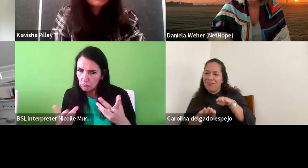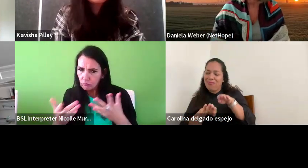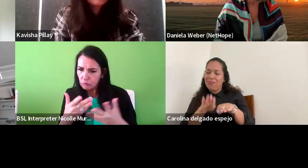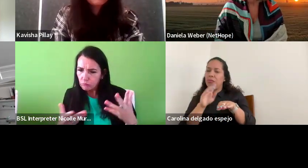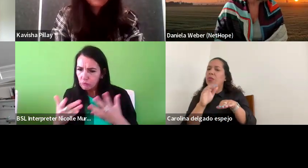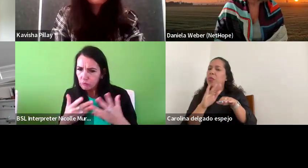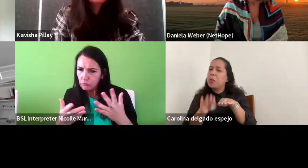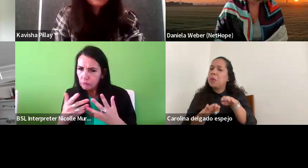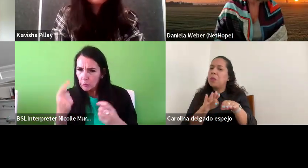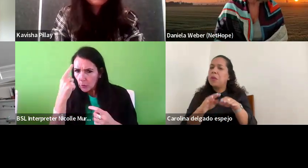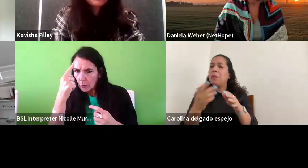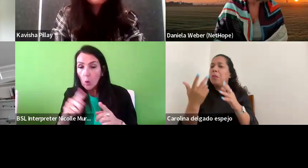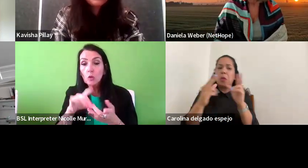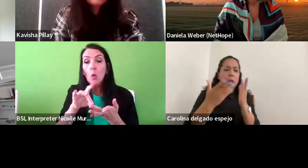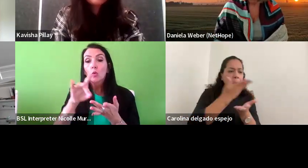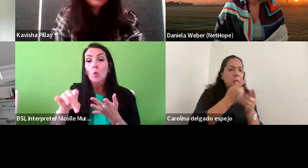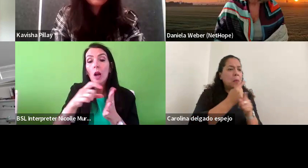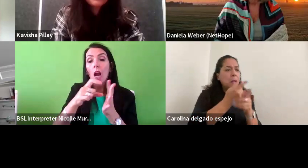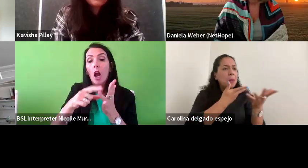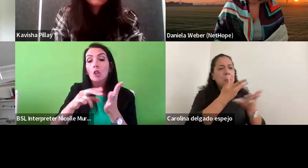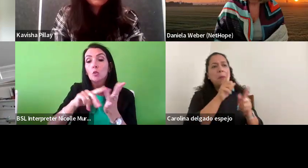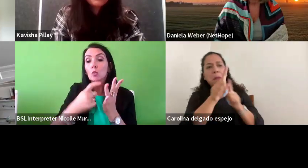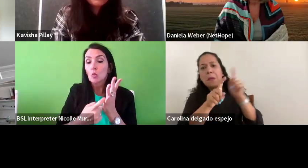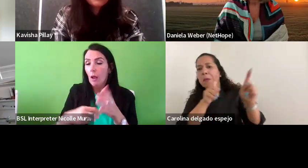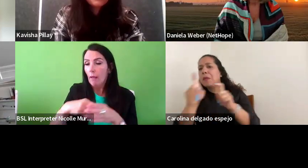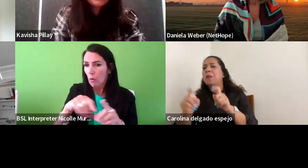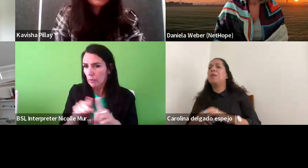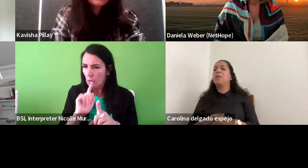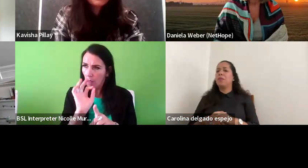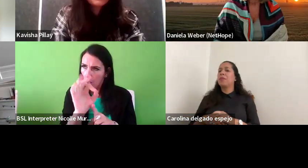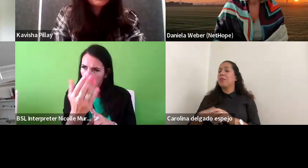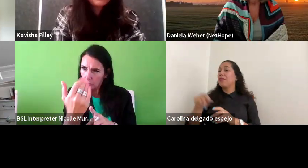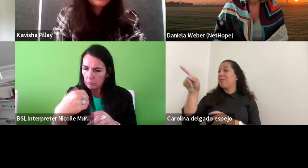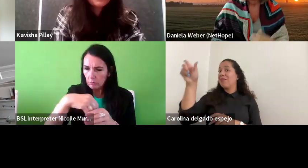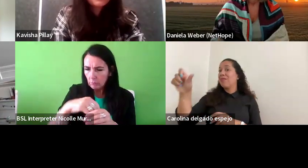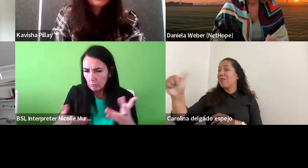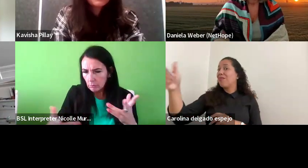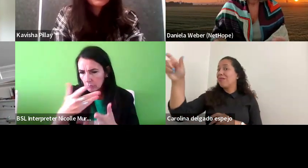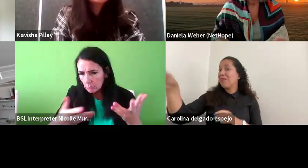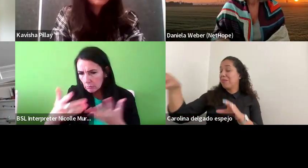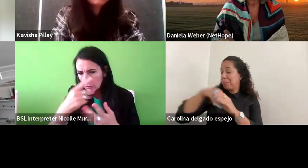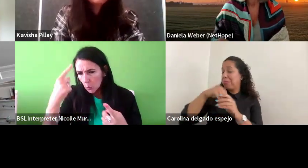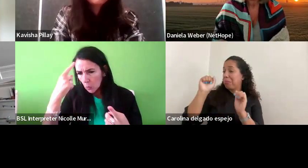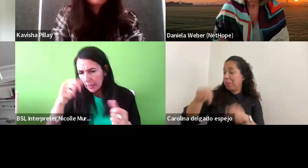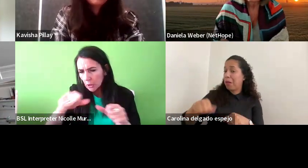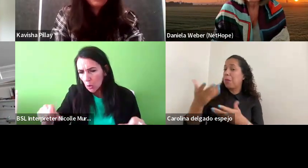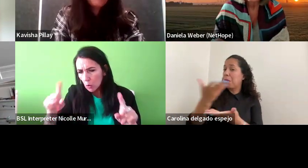donors, but donors also play a part in there, really are aware of, you